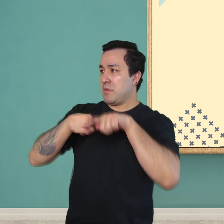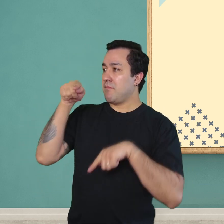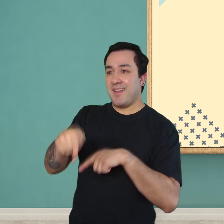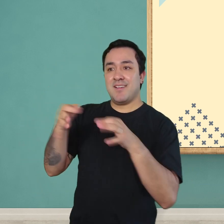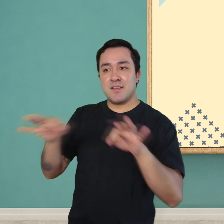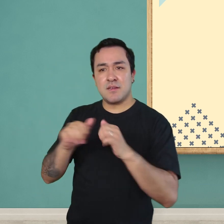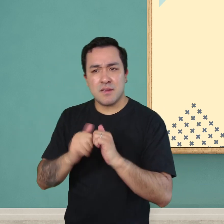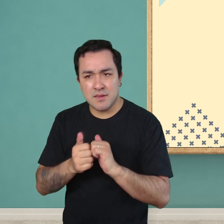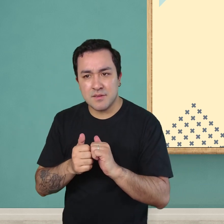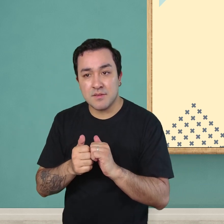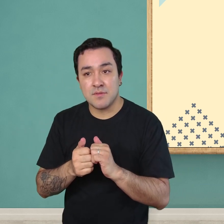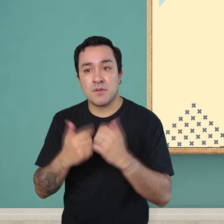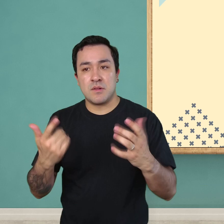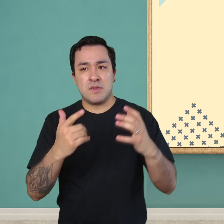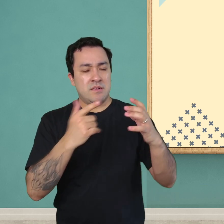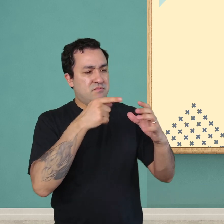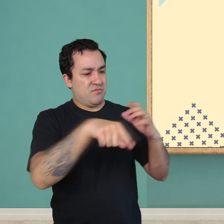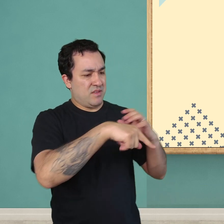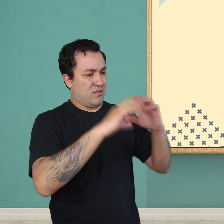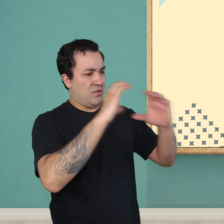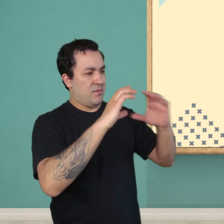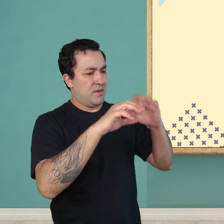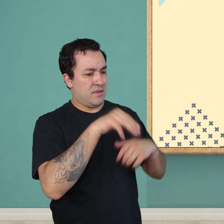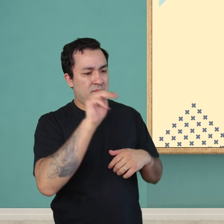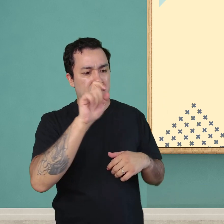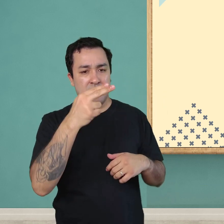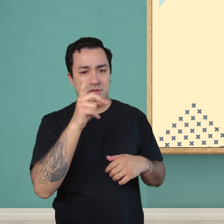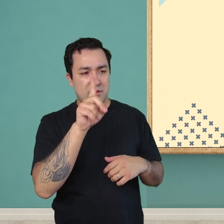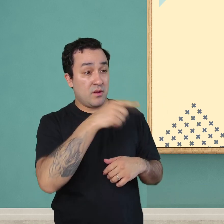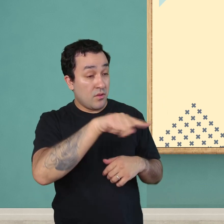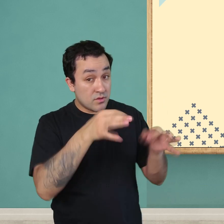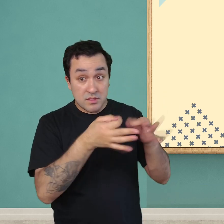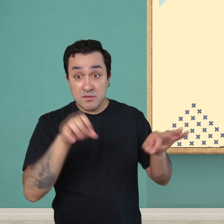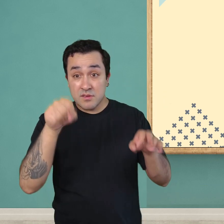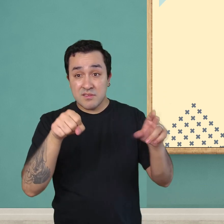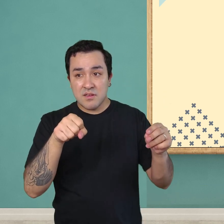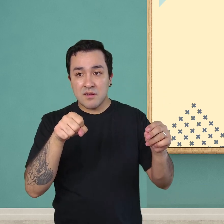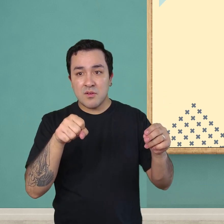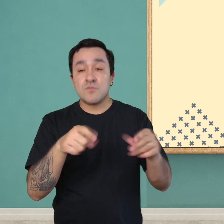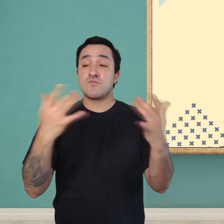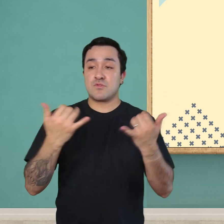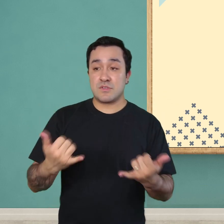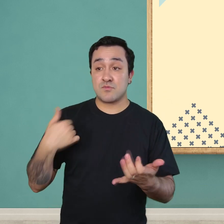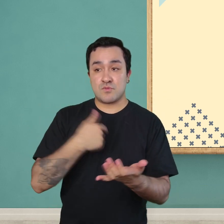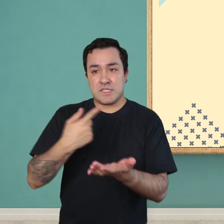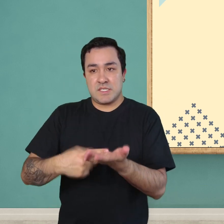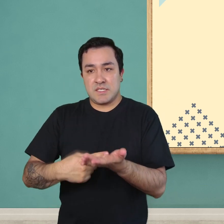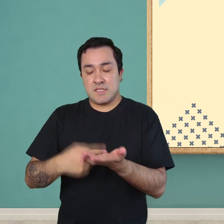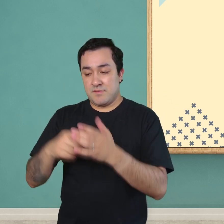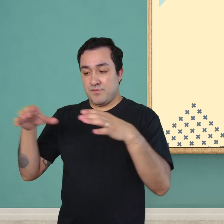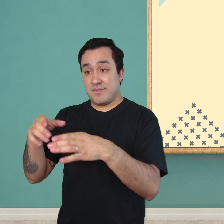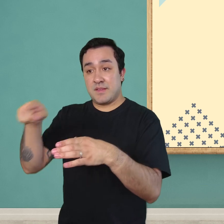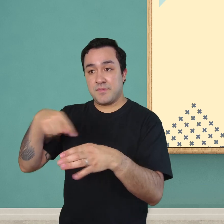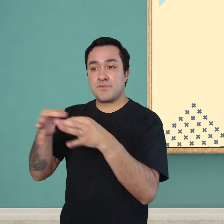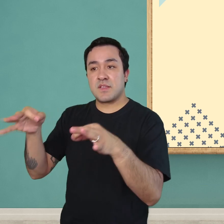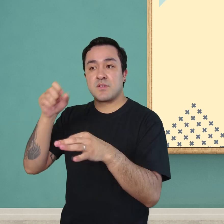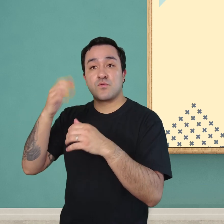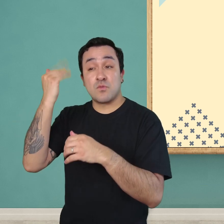language? Are there communication methods that seem like a language but are not? Today, we are going to discuss the requirements